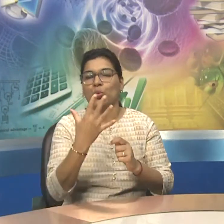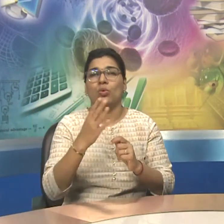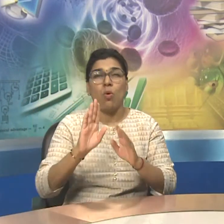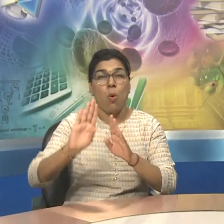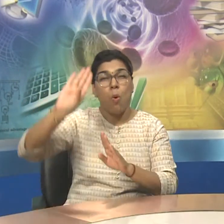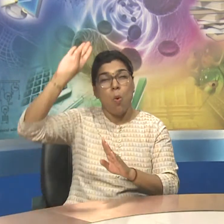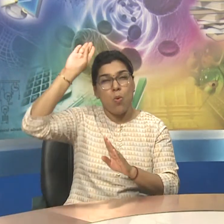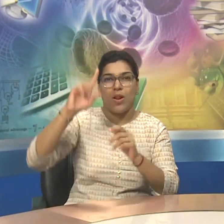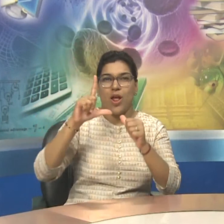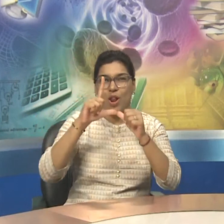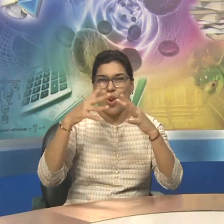In modern times,